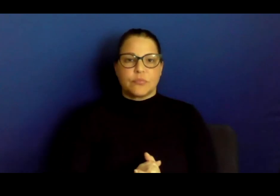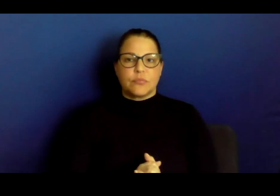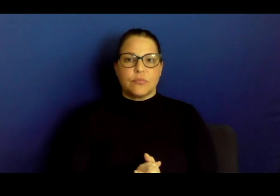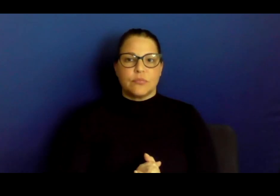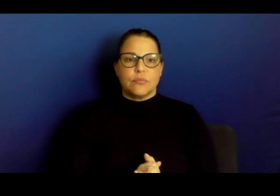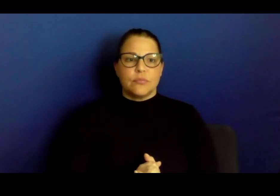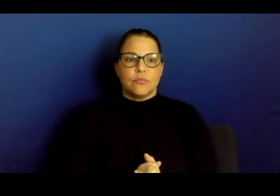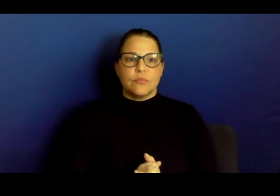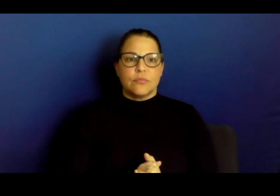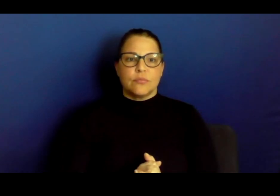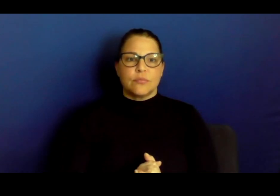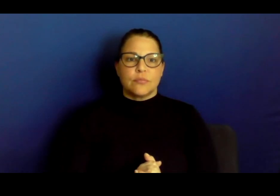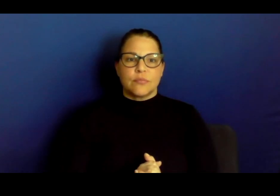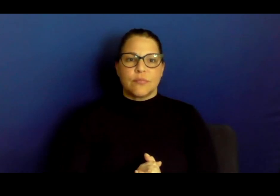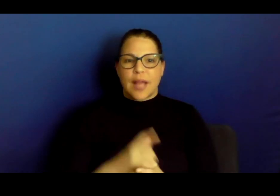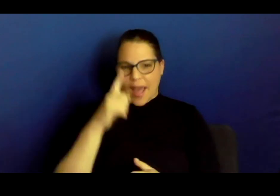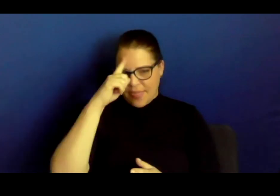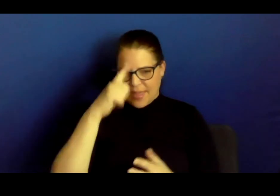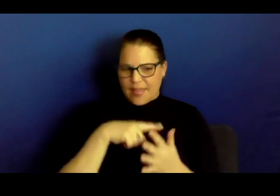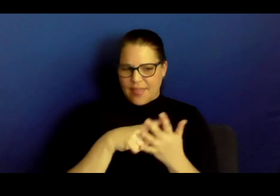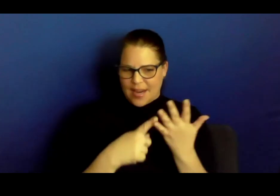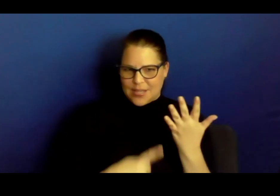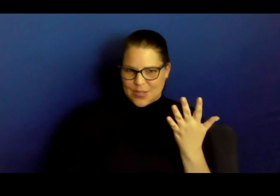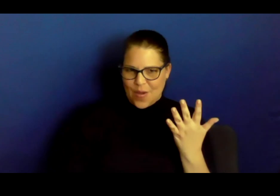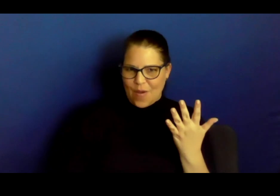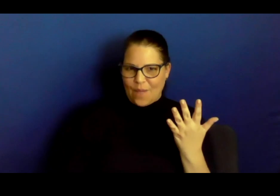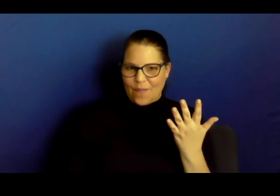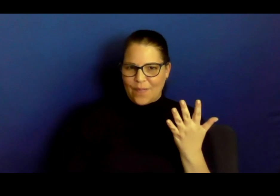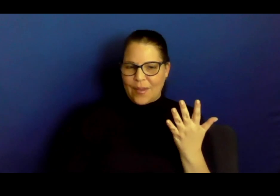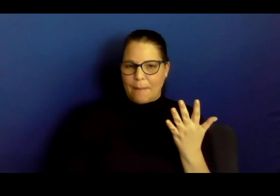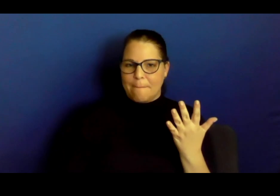And I think that is all I have for you, my friends.